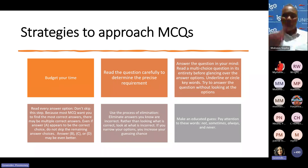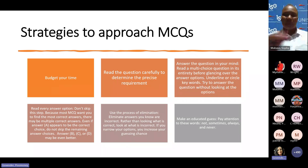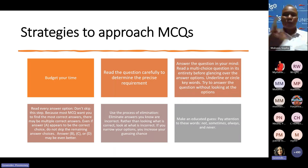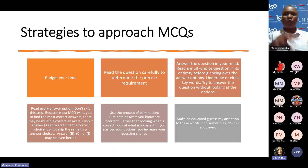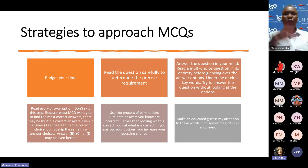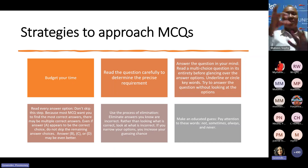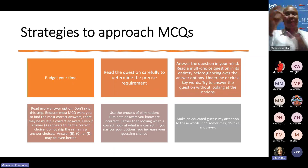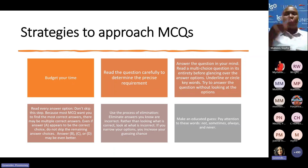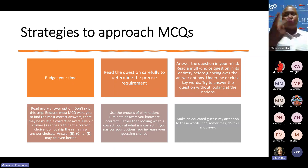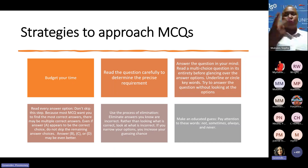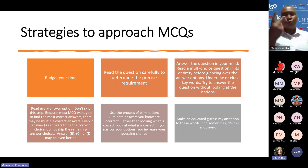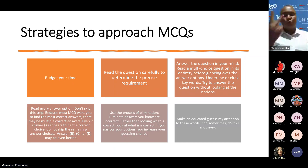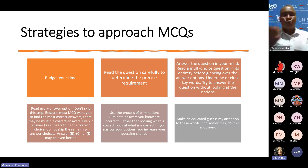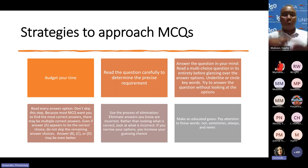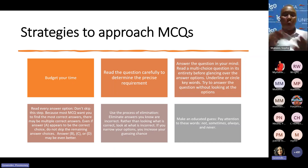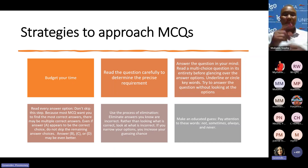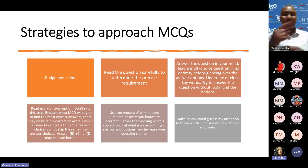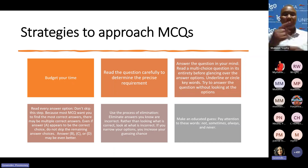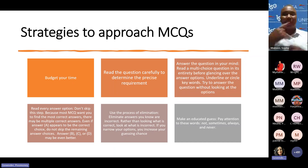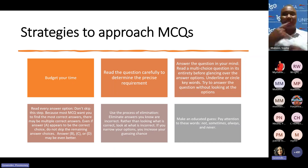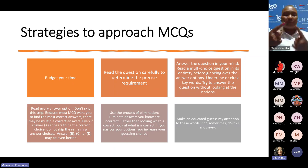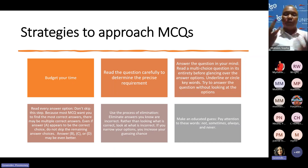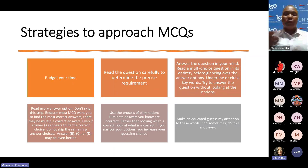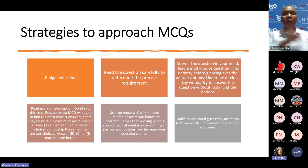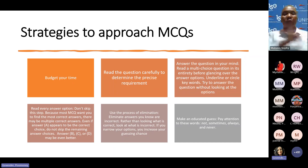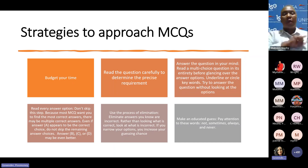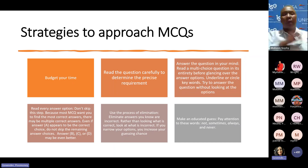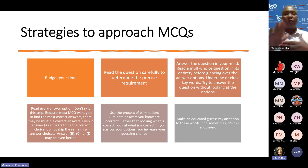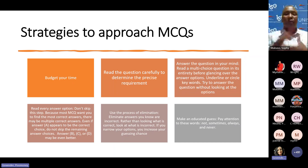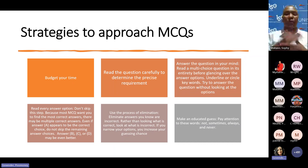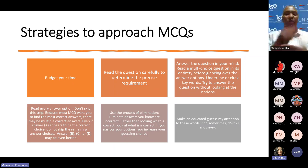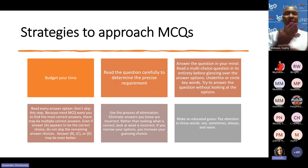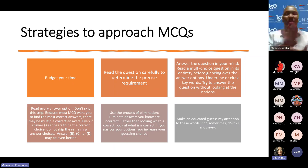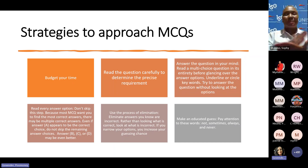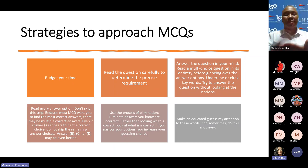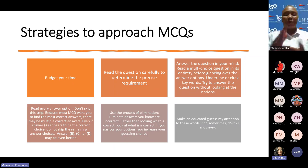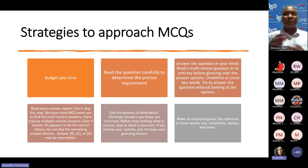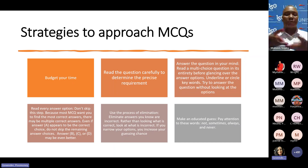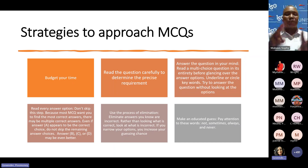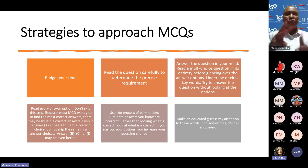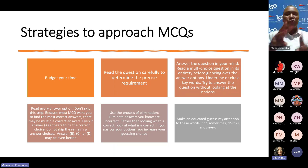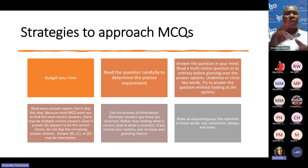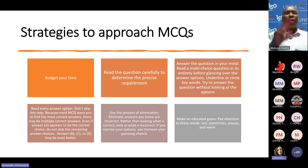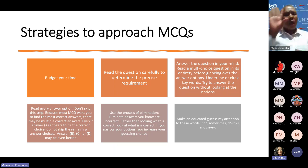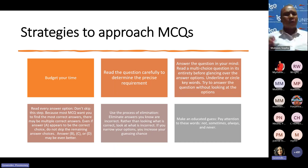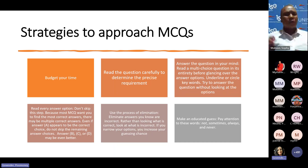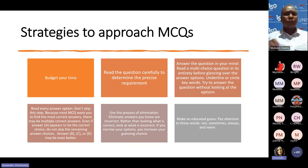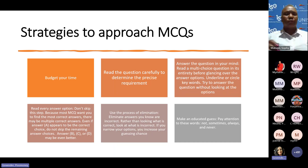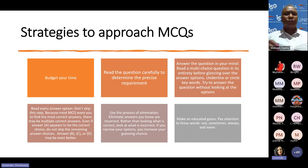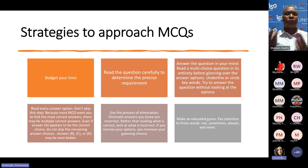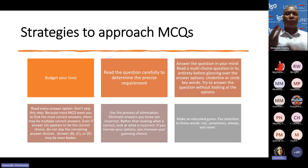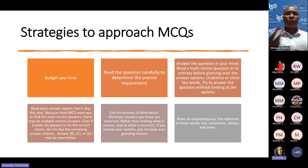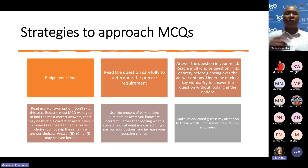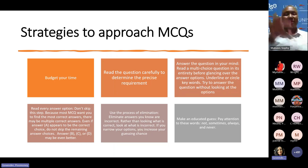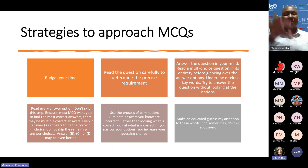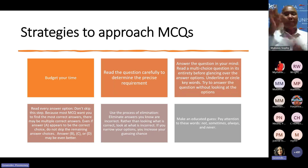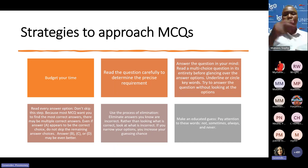two correct options? Because in some cases, you might be asked to select 2